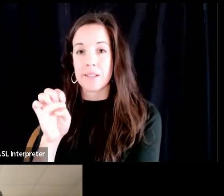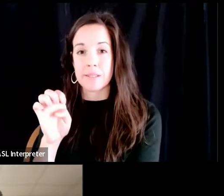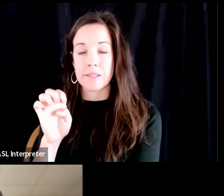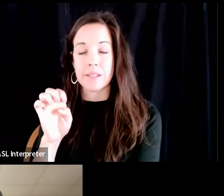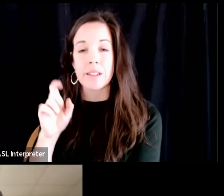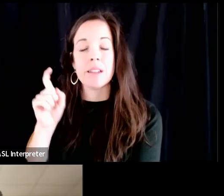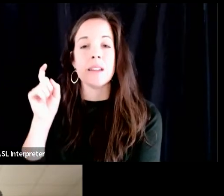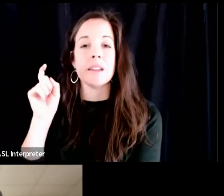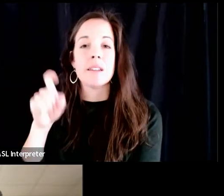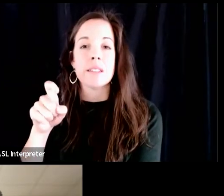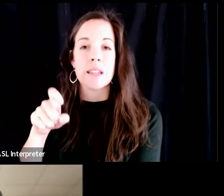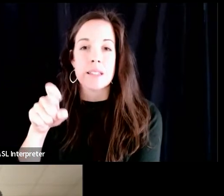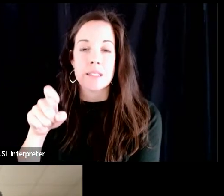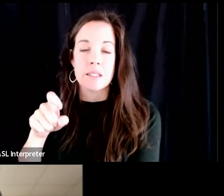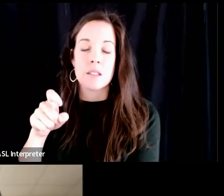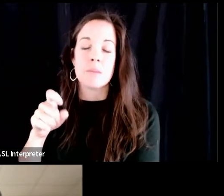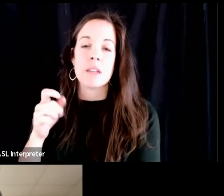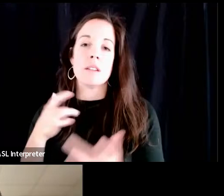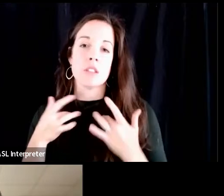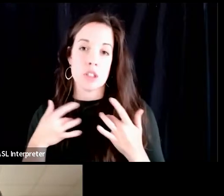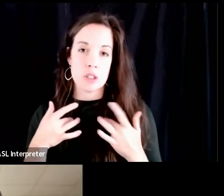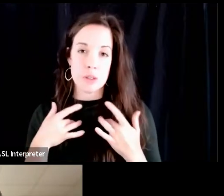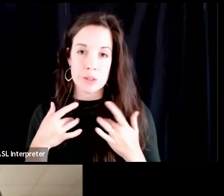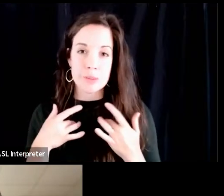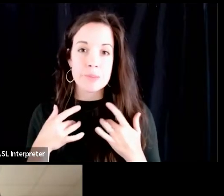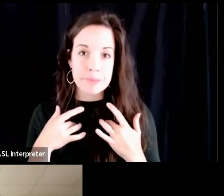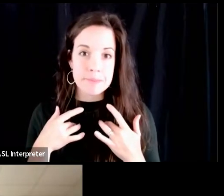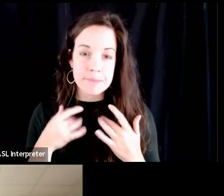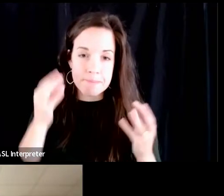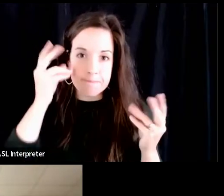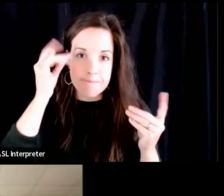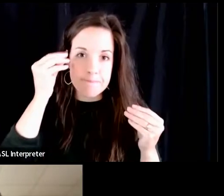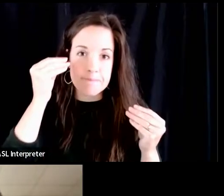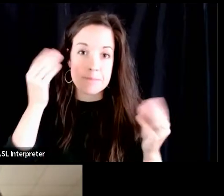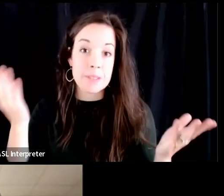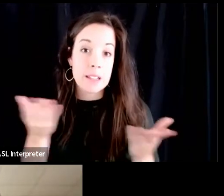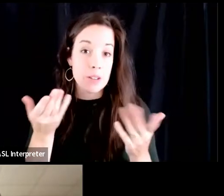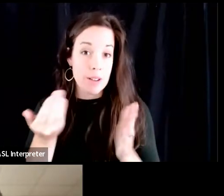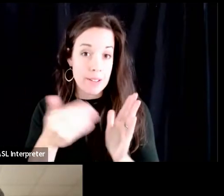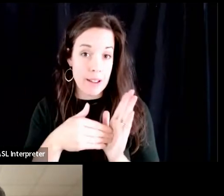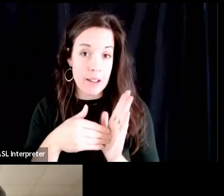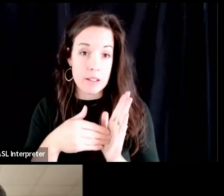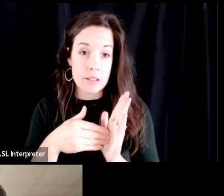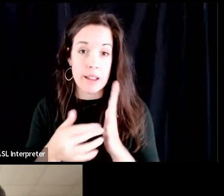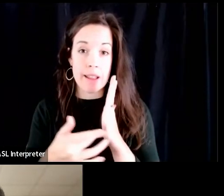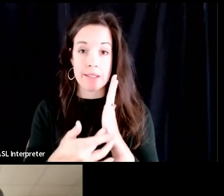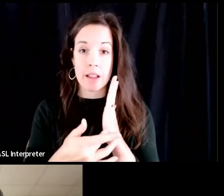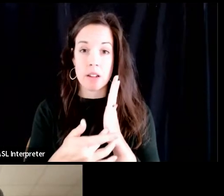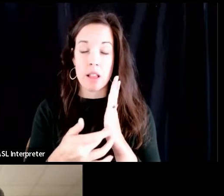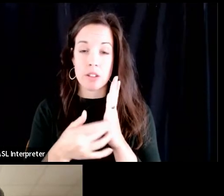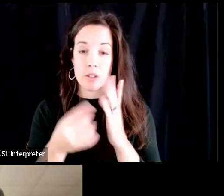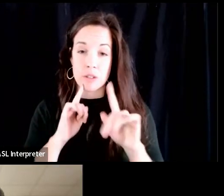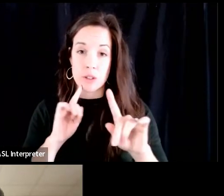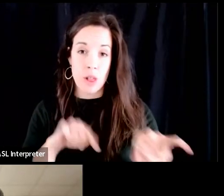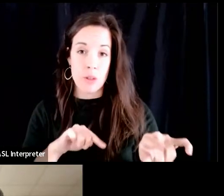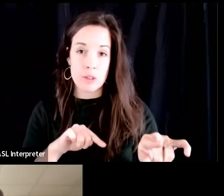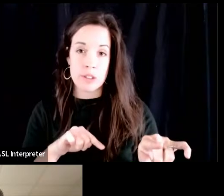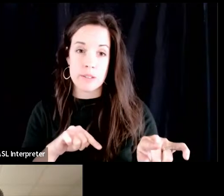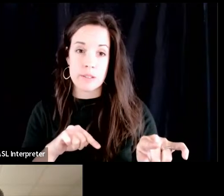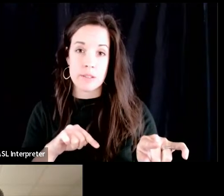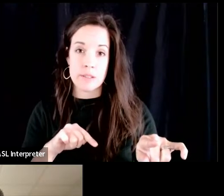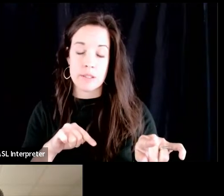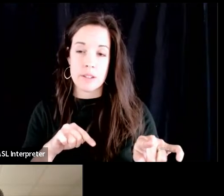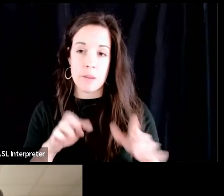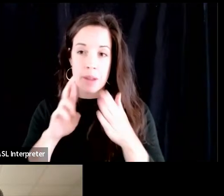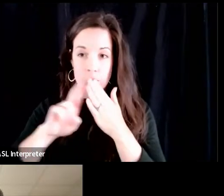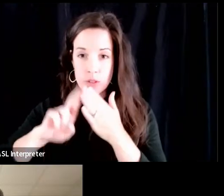to be of great concern. And here again, you know, some technological solutions are being